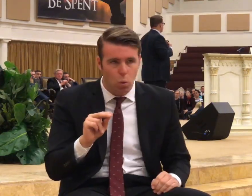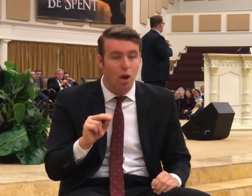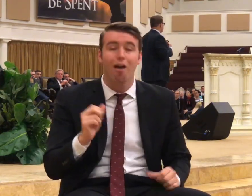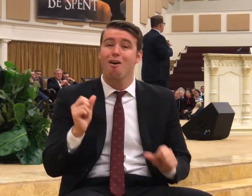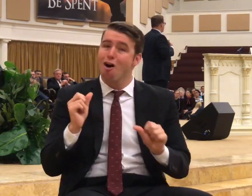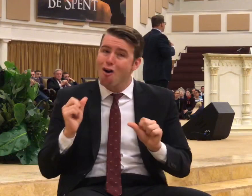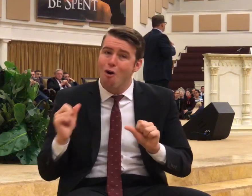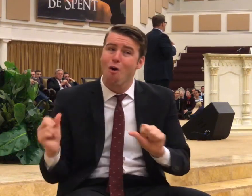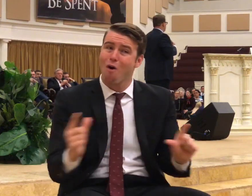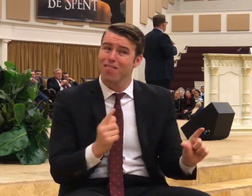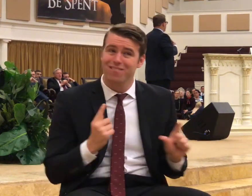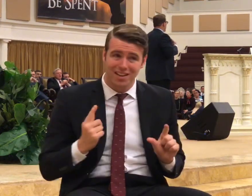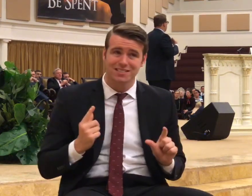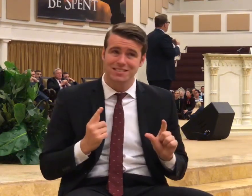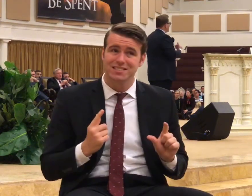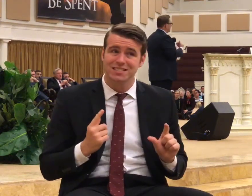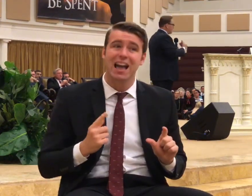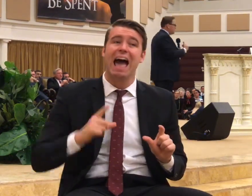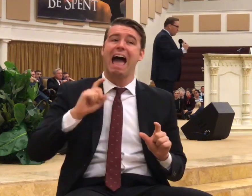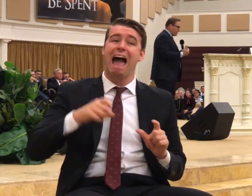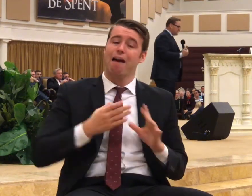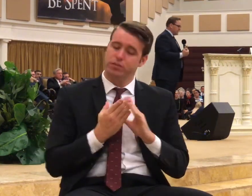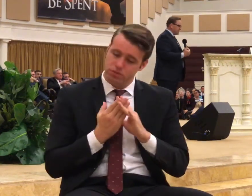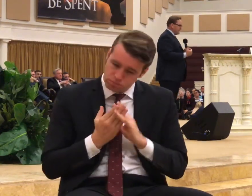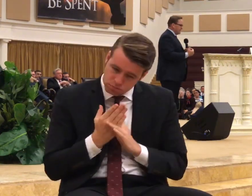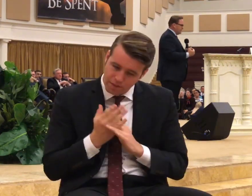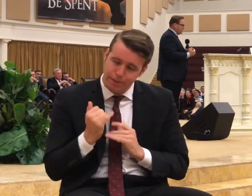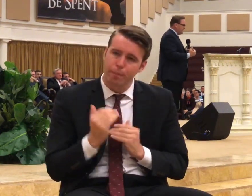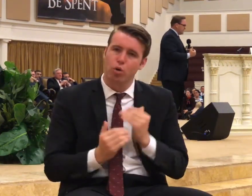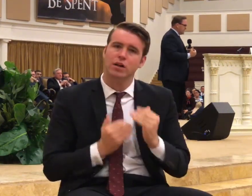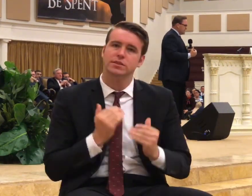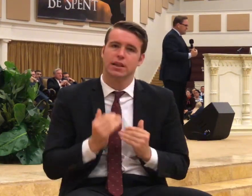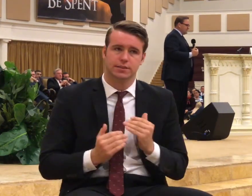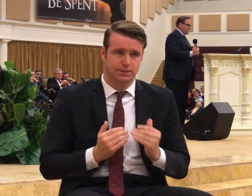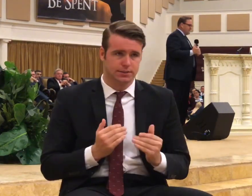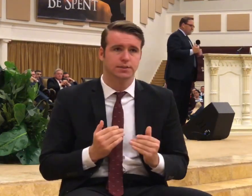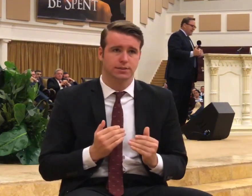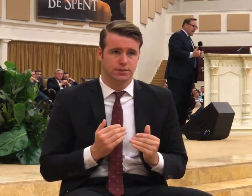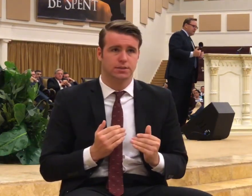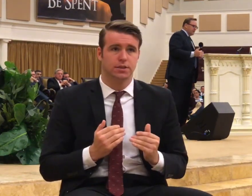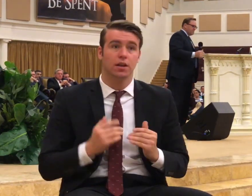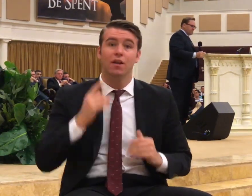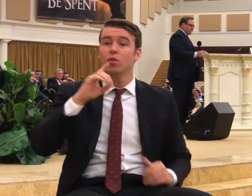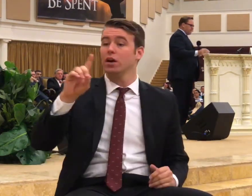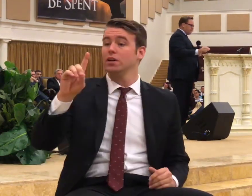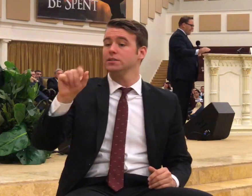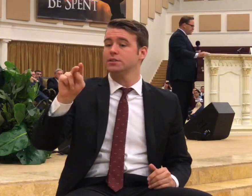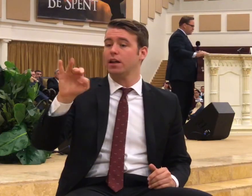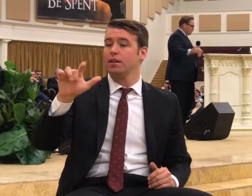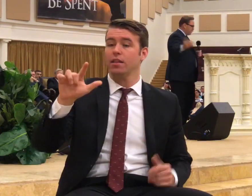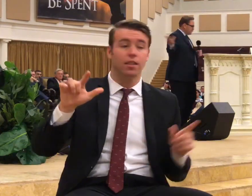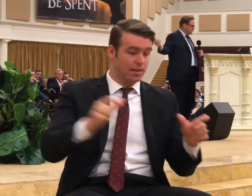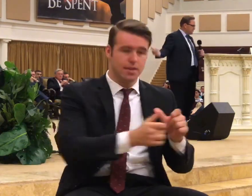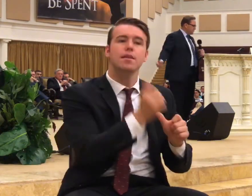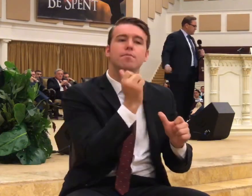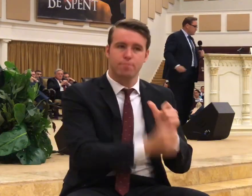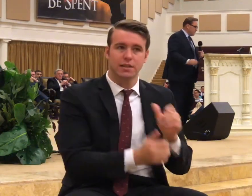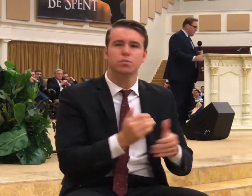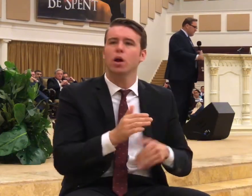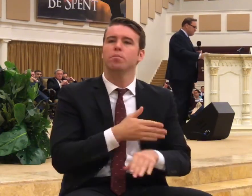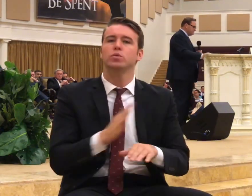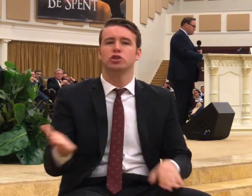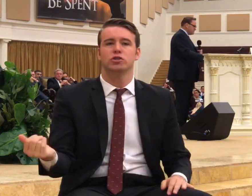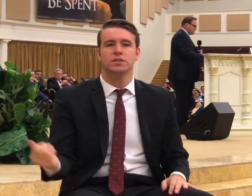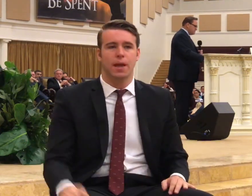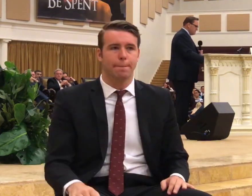us, we got to make it through the process. For Daniel, he passed the process. Musicians,